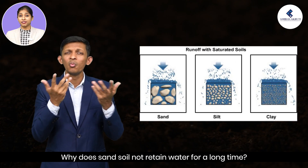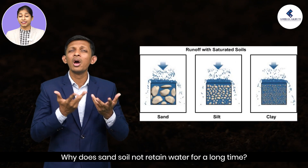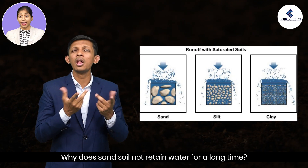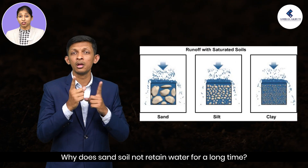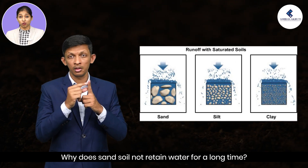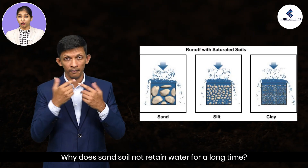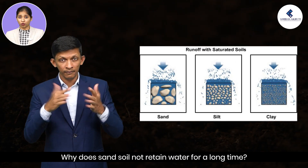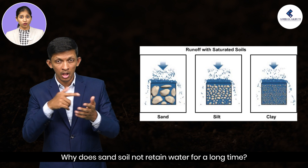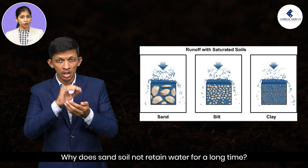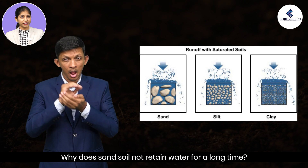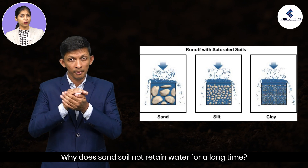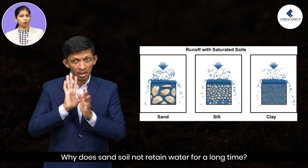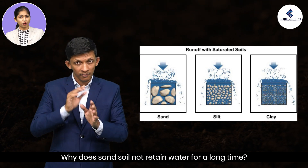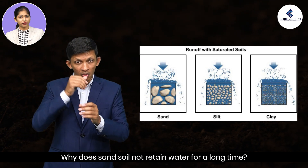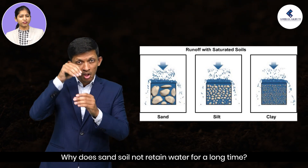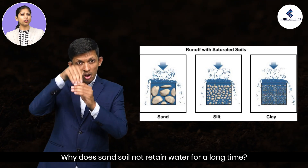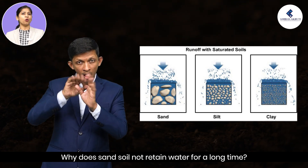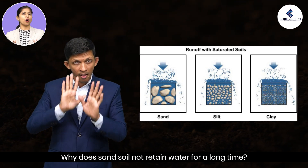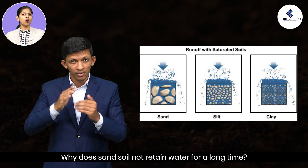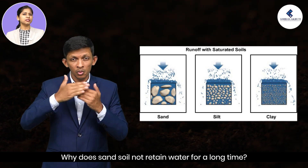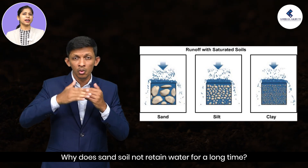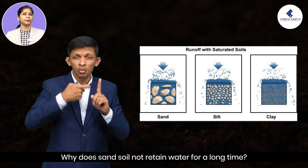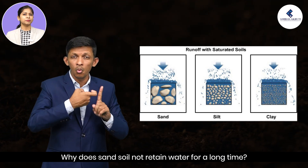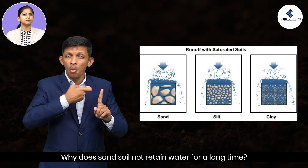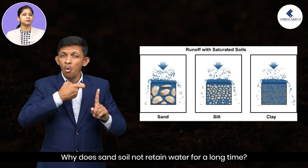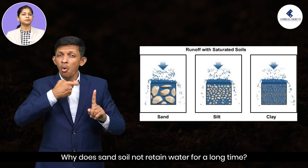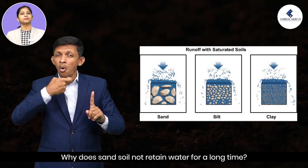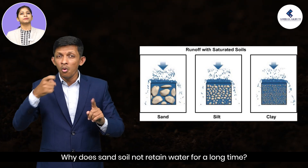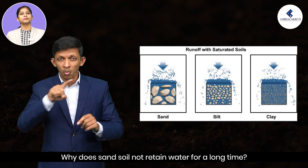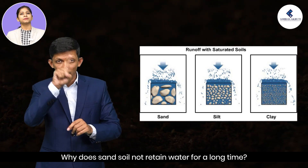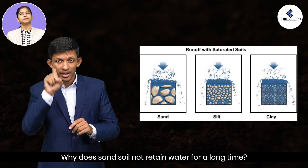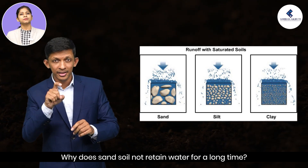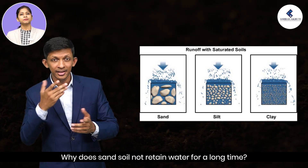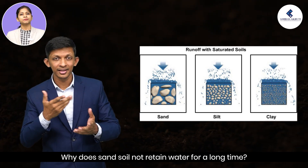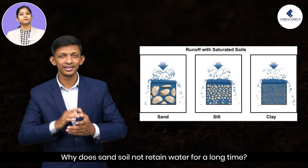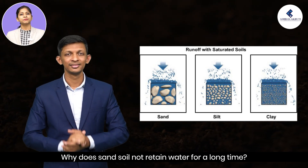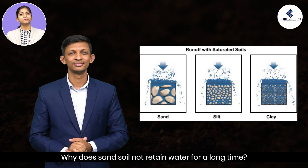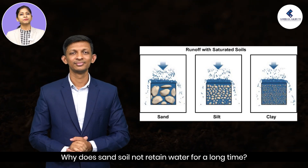Why does sand soil not retain water for a long time?